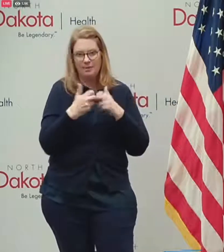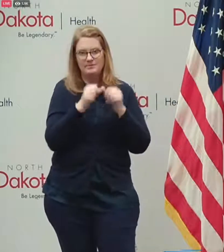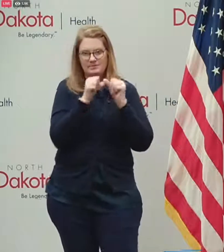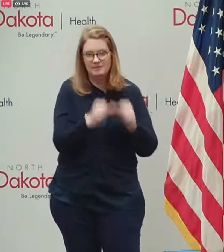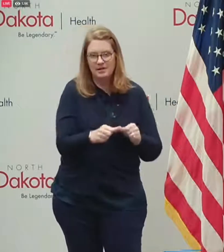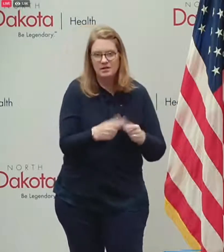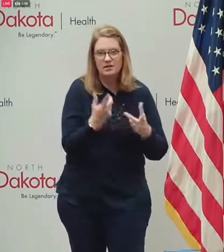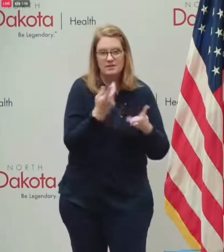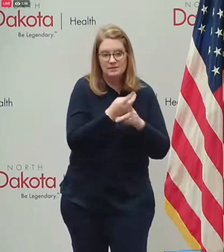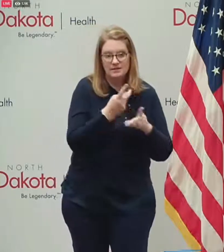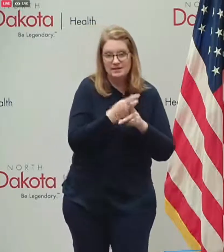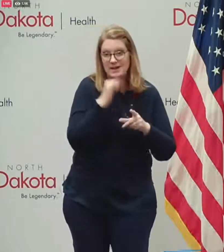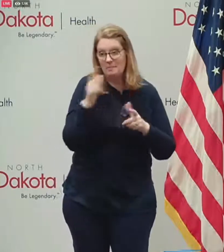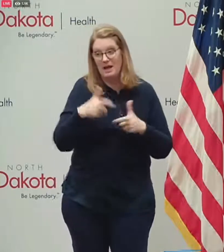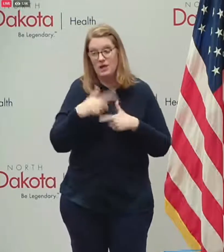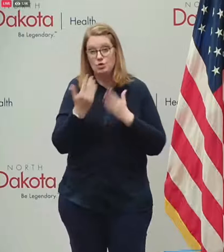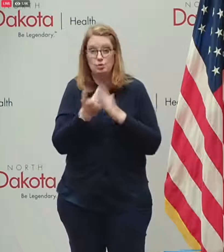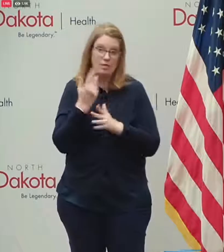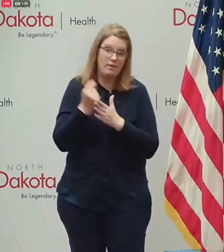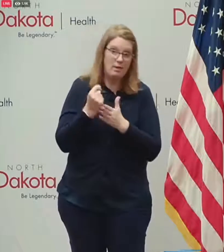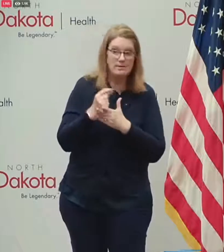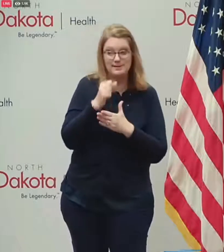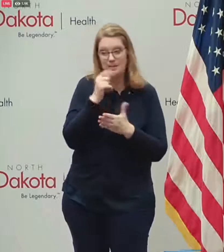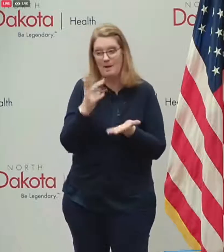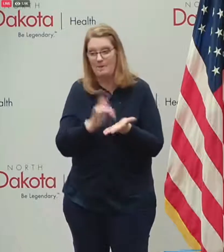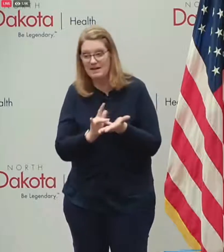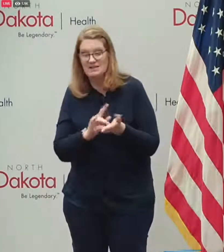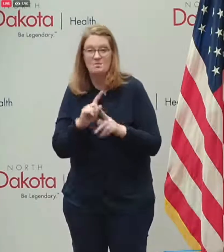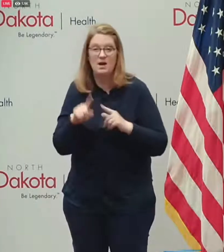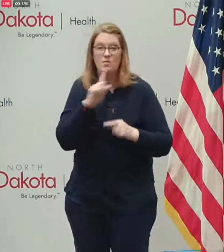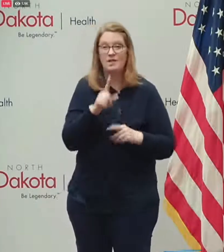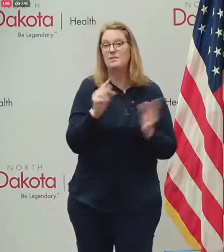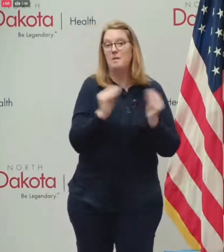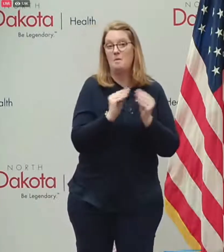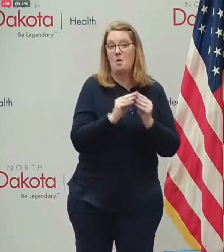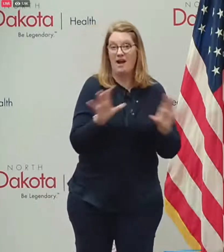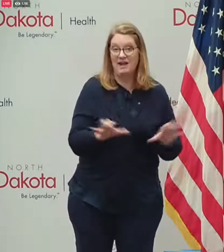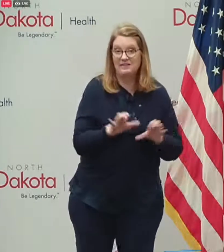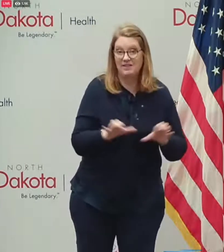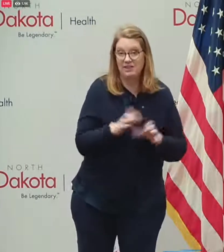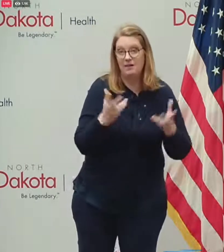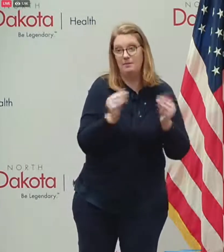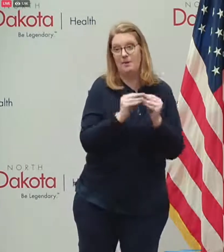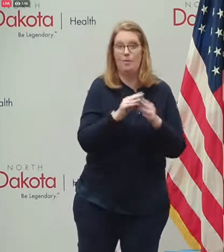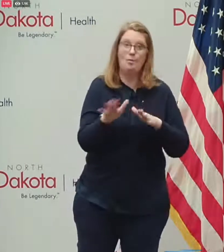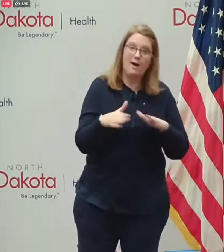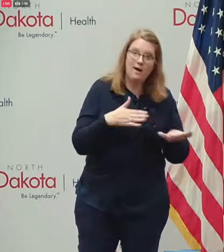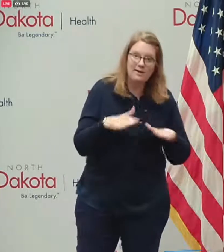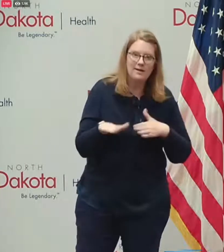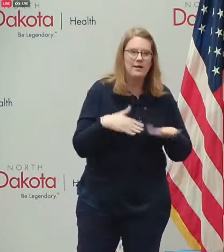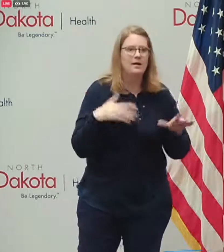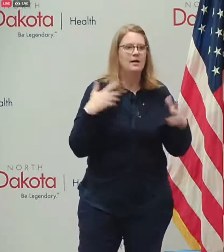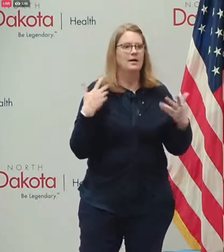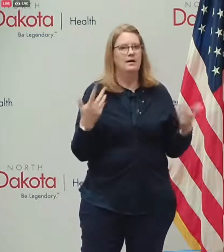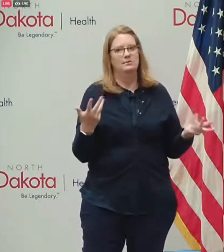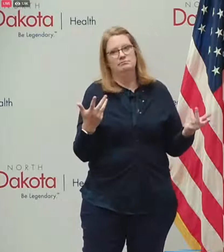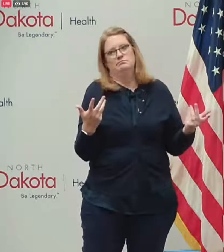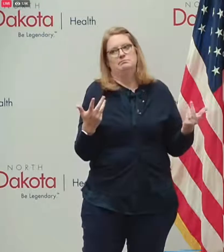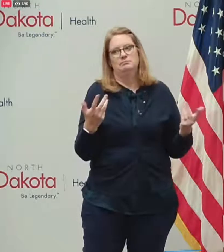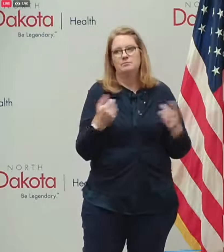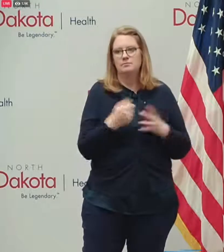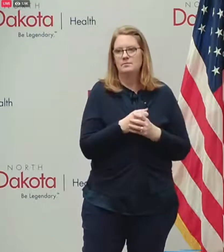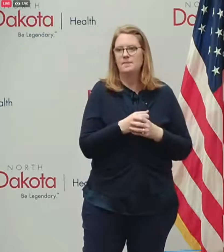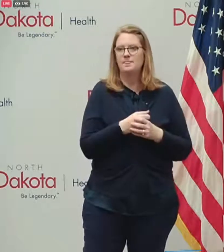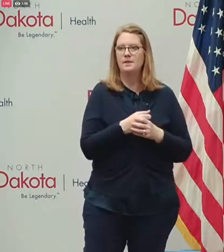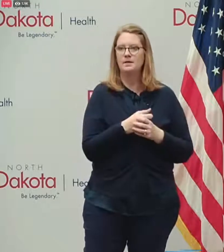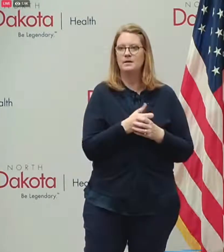bigger hospitals, not by new therapeutics, not by drugs, but by just more activity. More walking, more